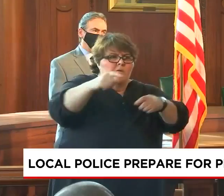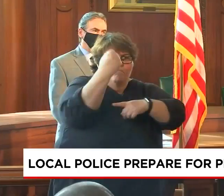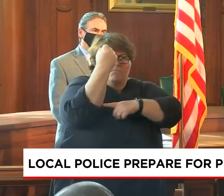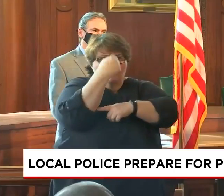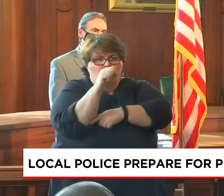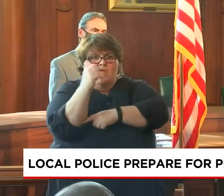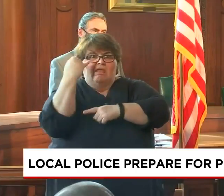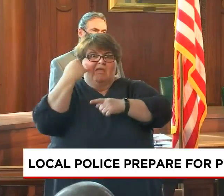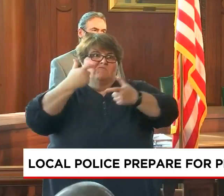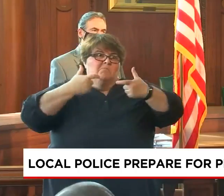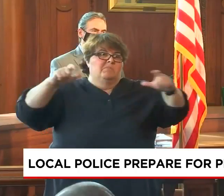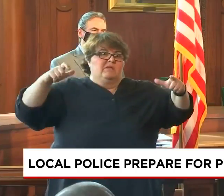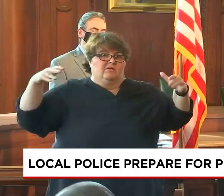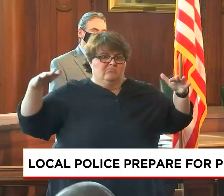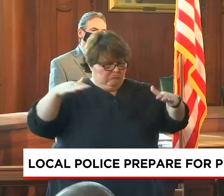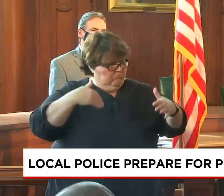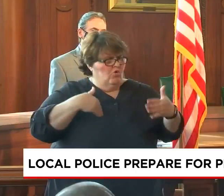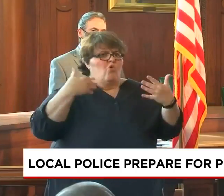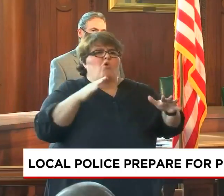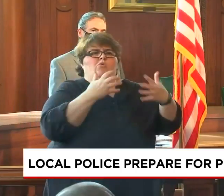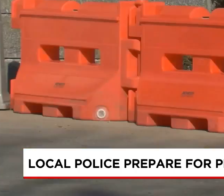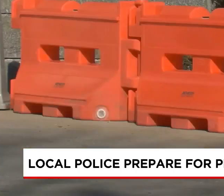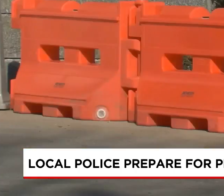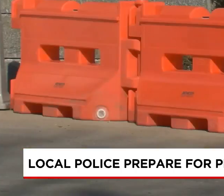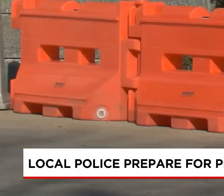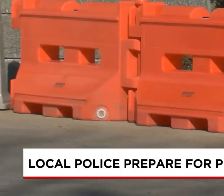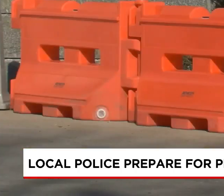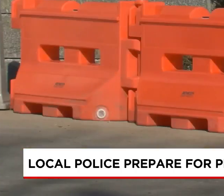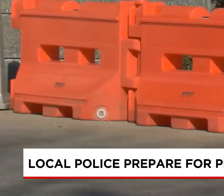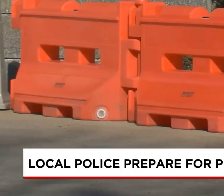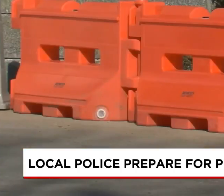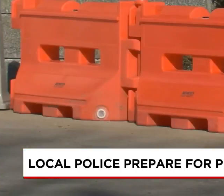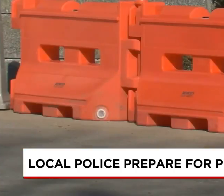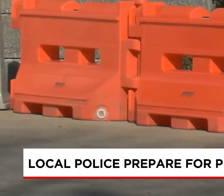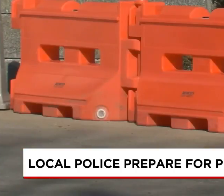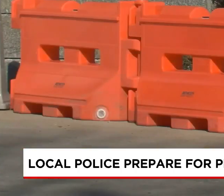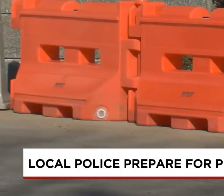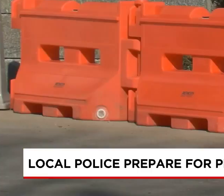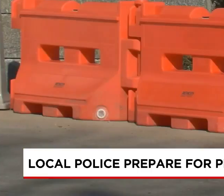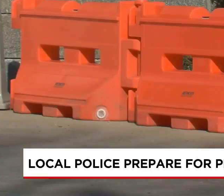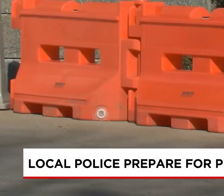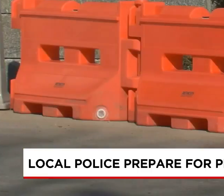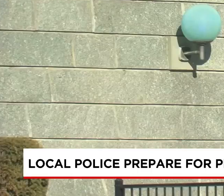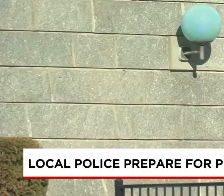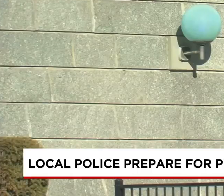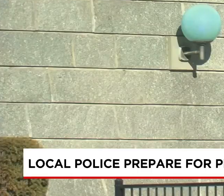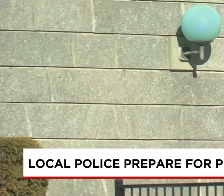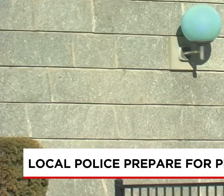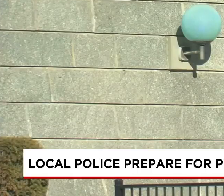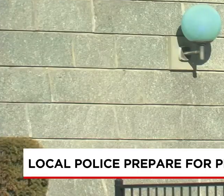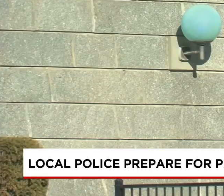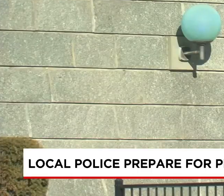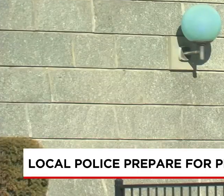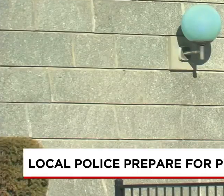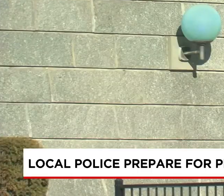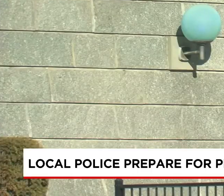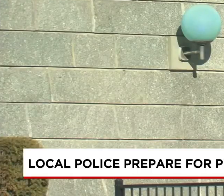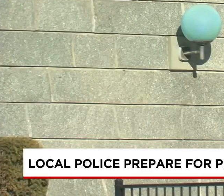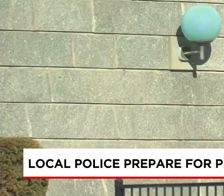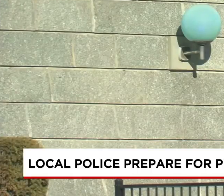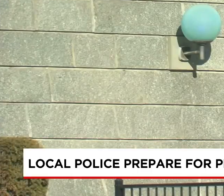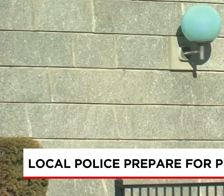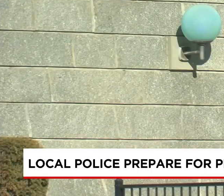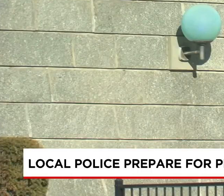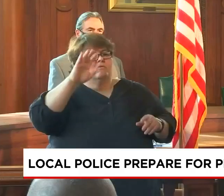do have some partners in this if it gets larger. The commissioner was tight-lipped about exact details, but did say they are taking extra